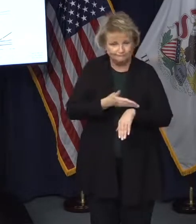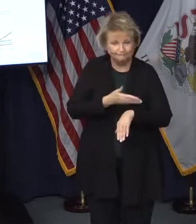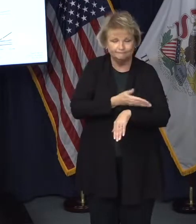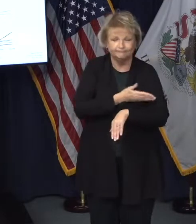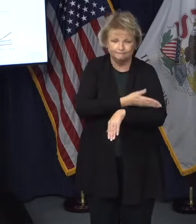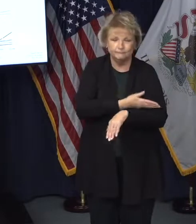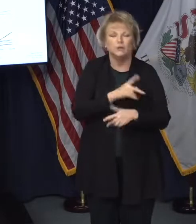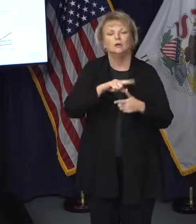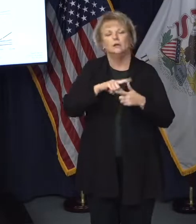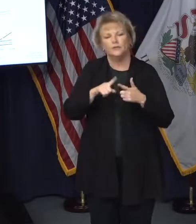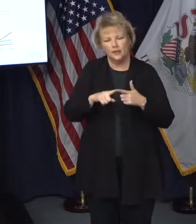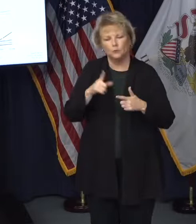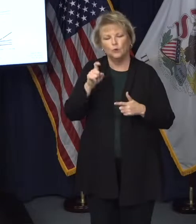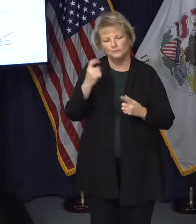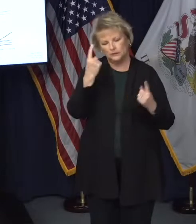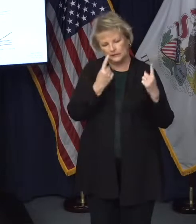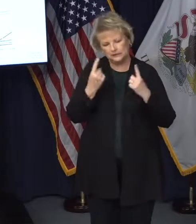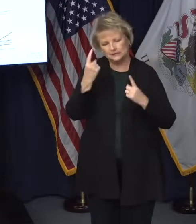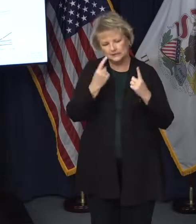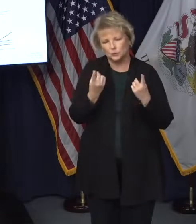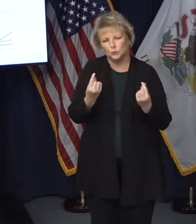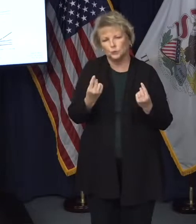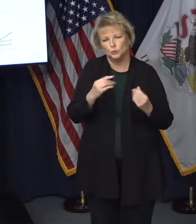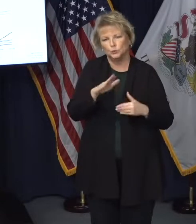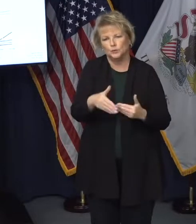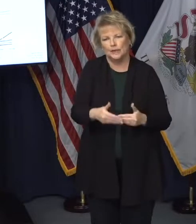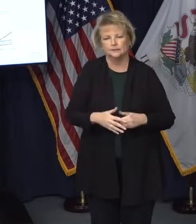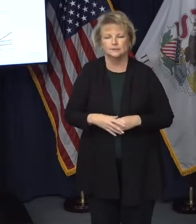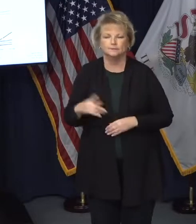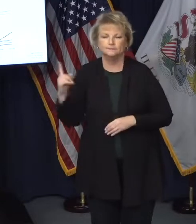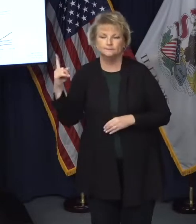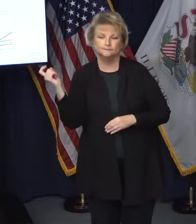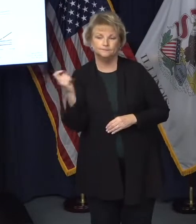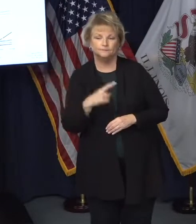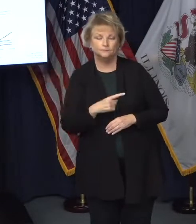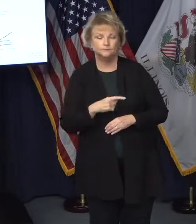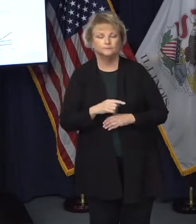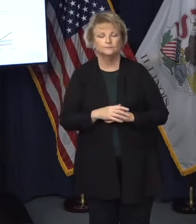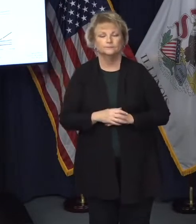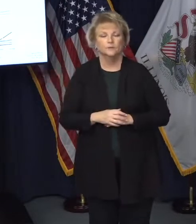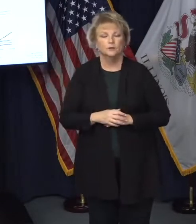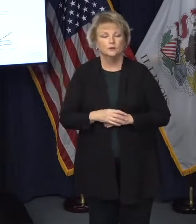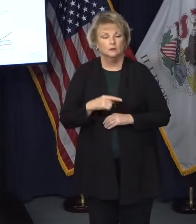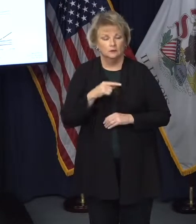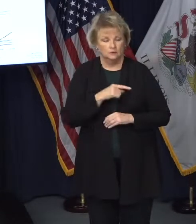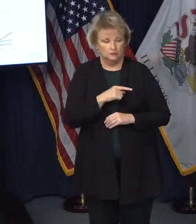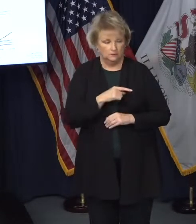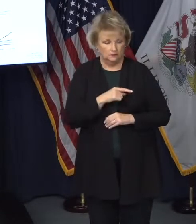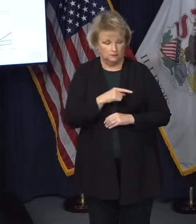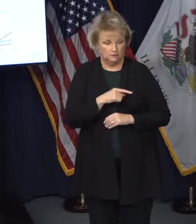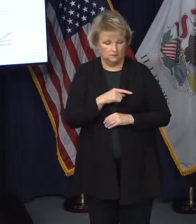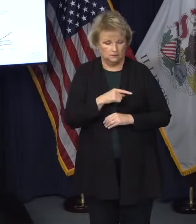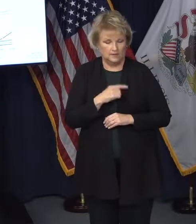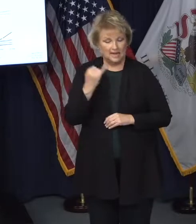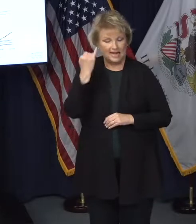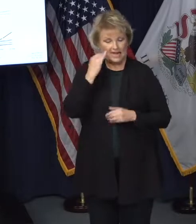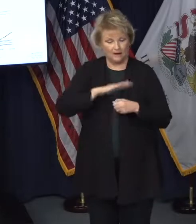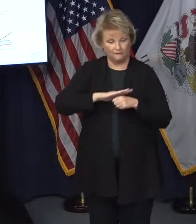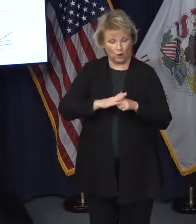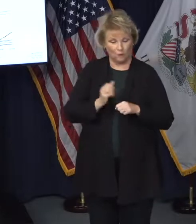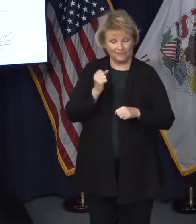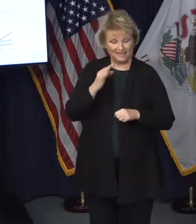direction, that's when we'll have to consider what the next steps will be. Dave McKinney at WBEZ. Would there be any public benefit to making